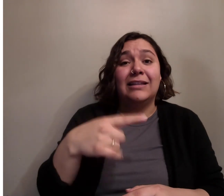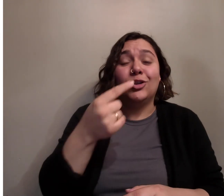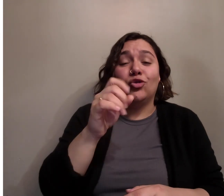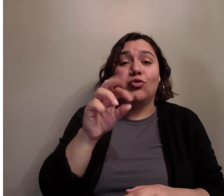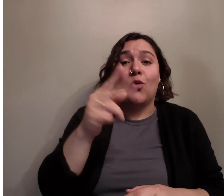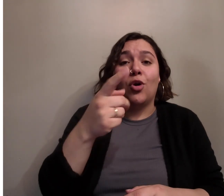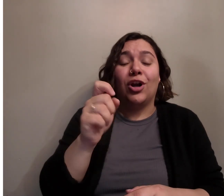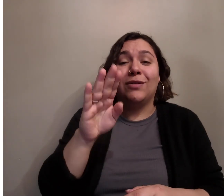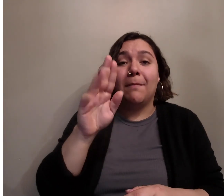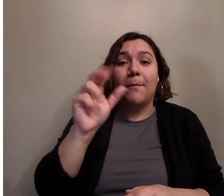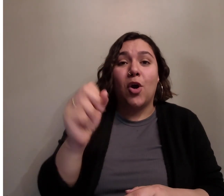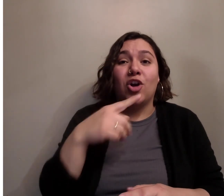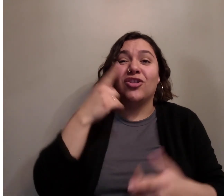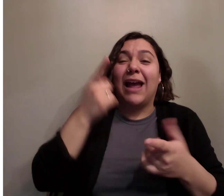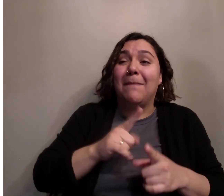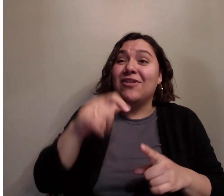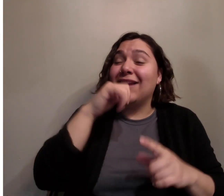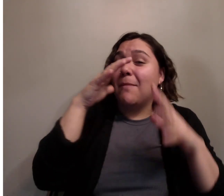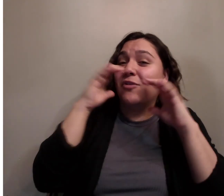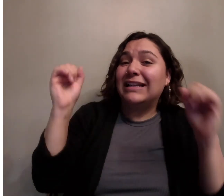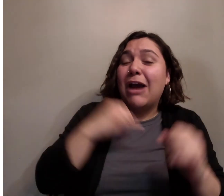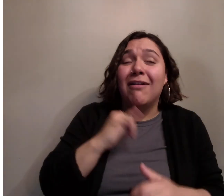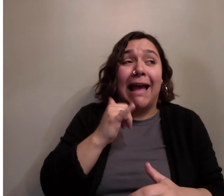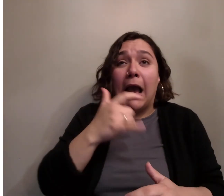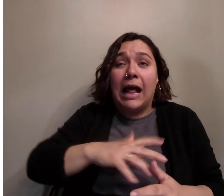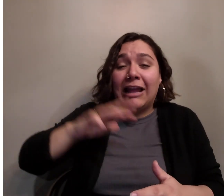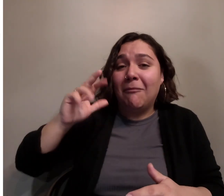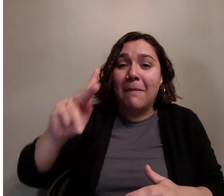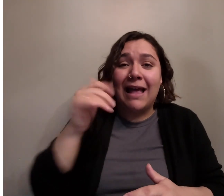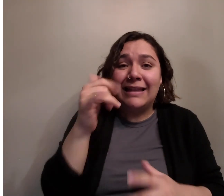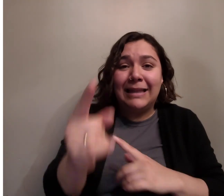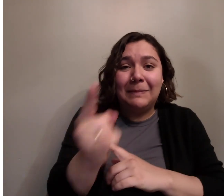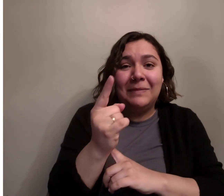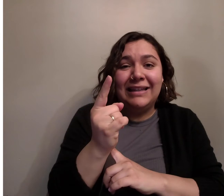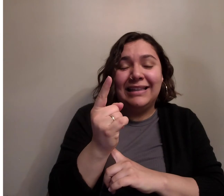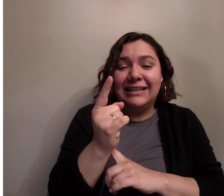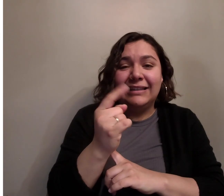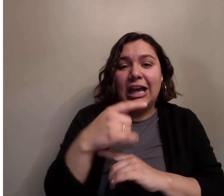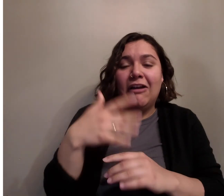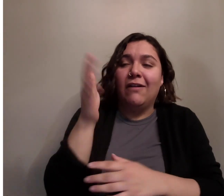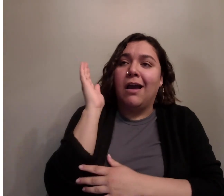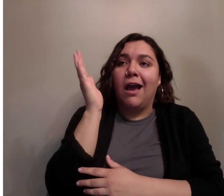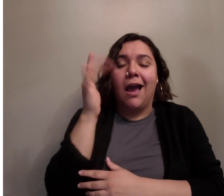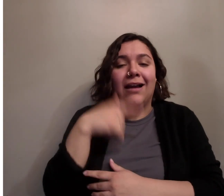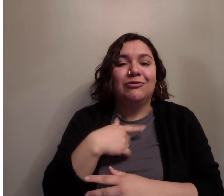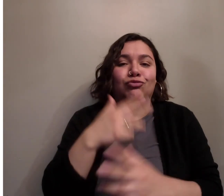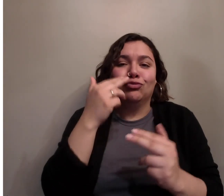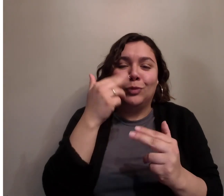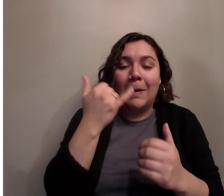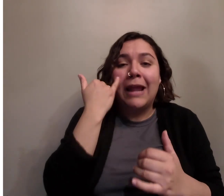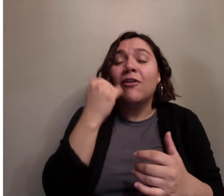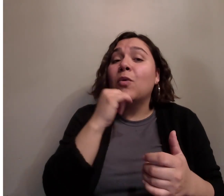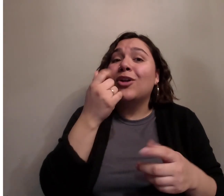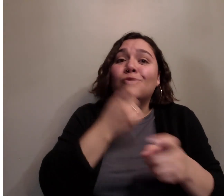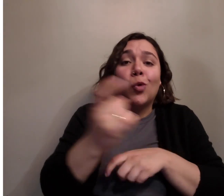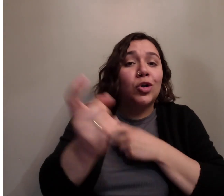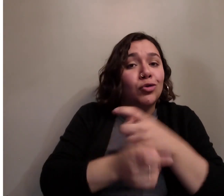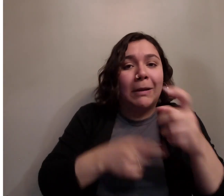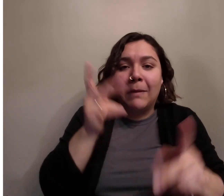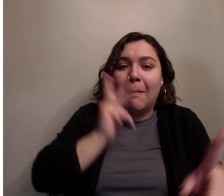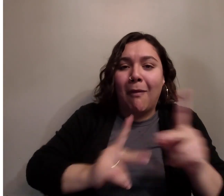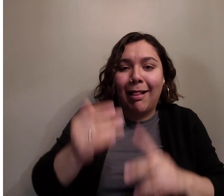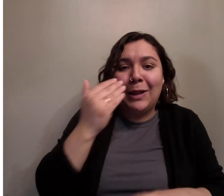going to miss George Bush when he isn't president. I'm like, I will give back the 10 minutes of material that I got if we